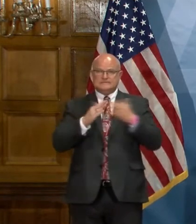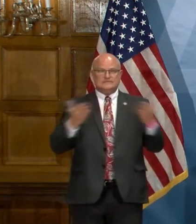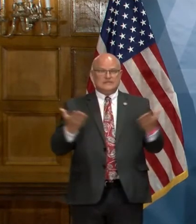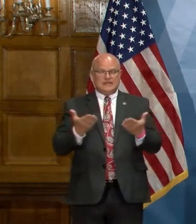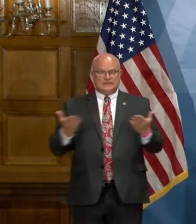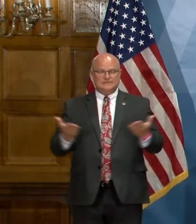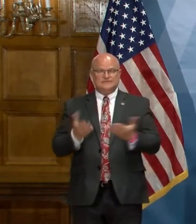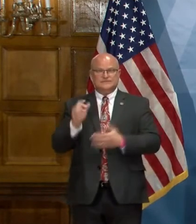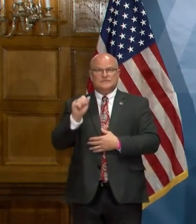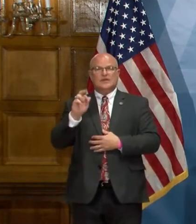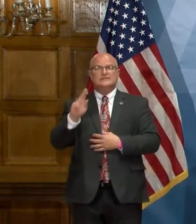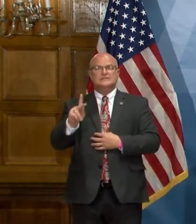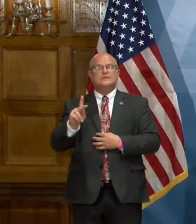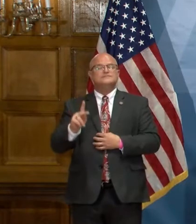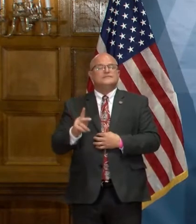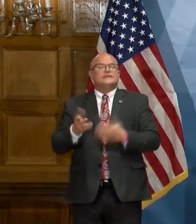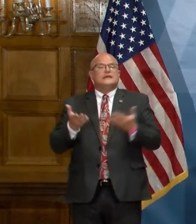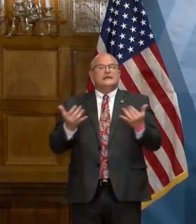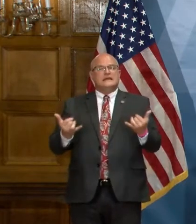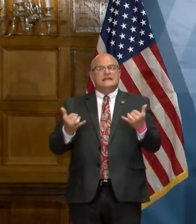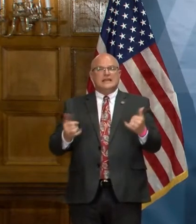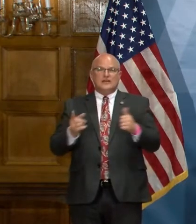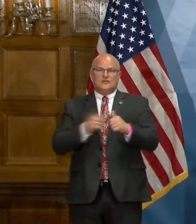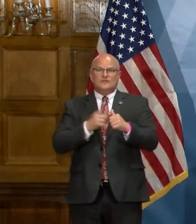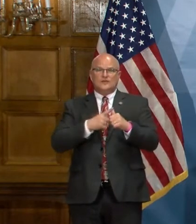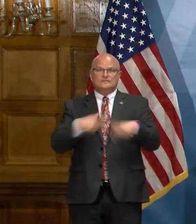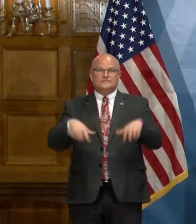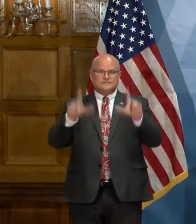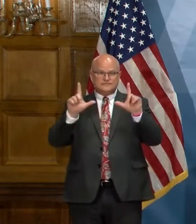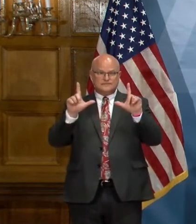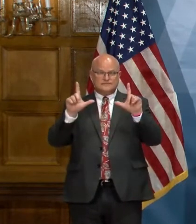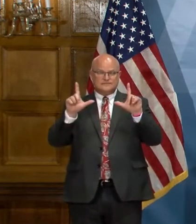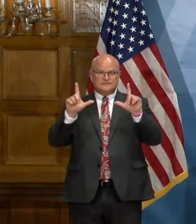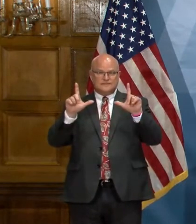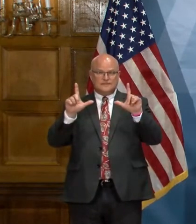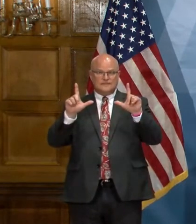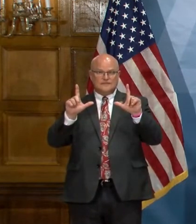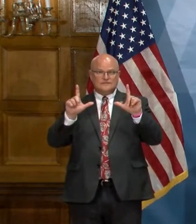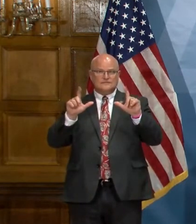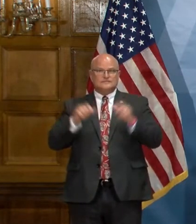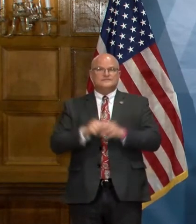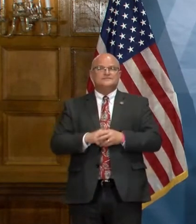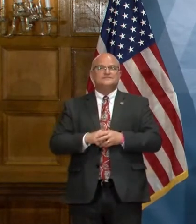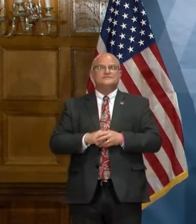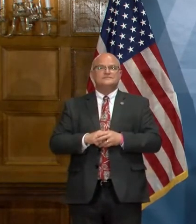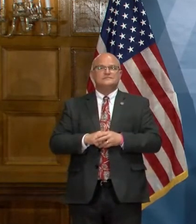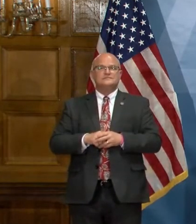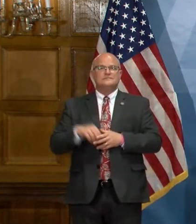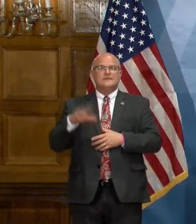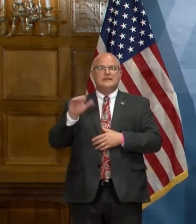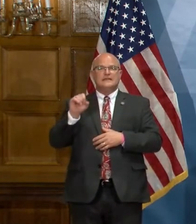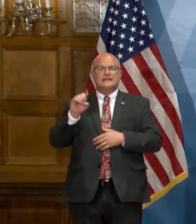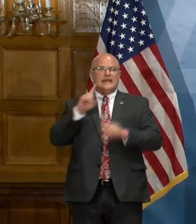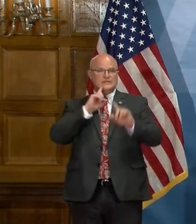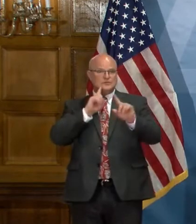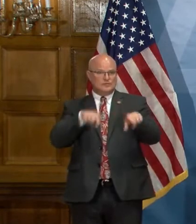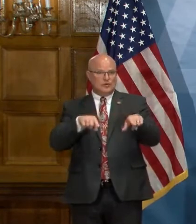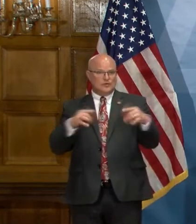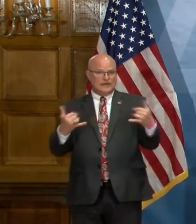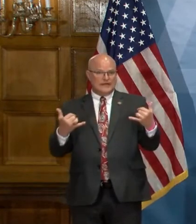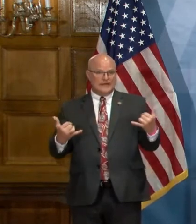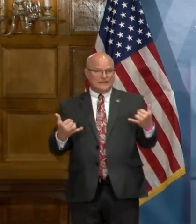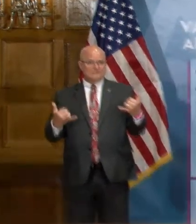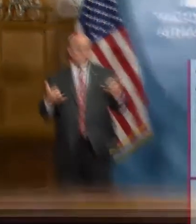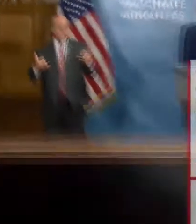in Arkansas. Let's first look at our case report, which puts everything in perspective.